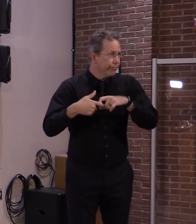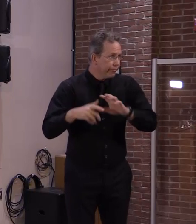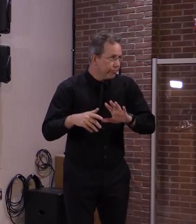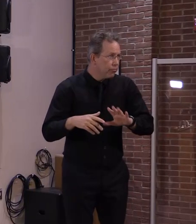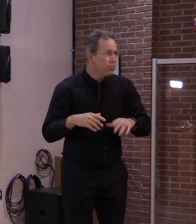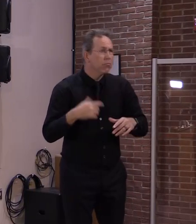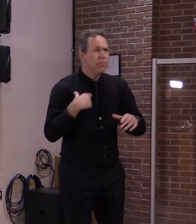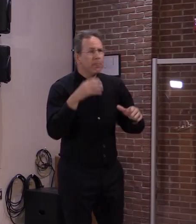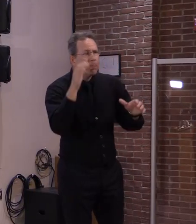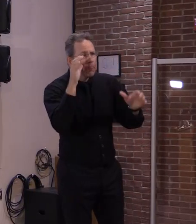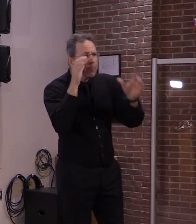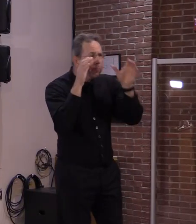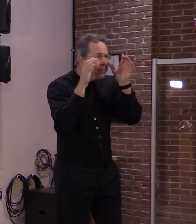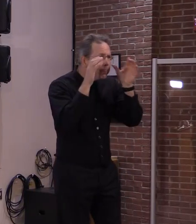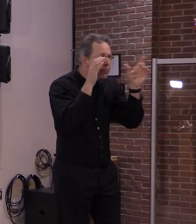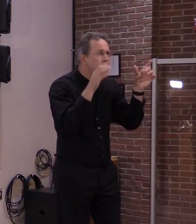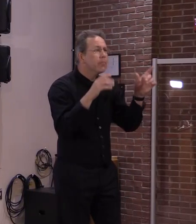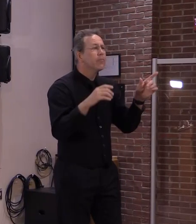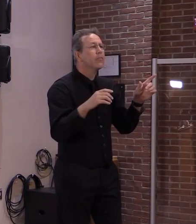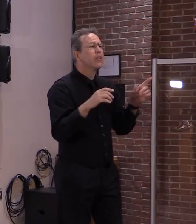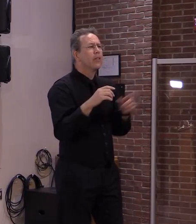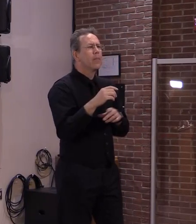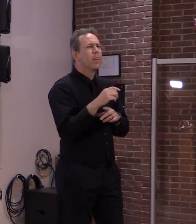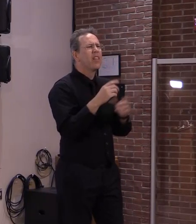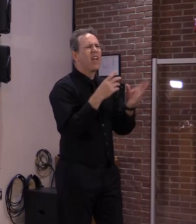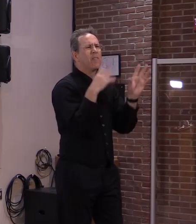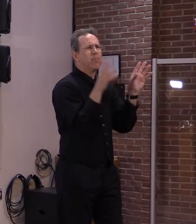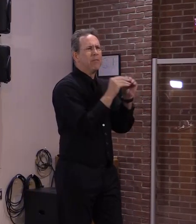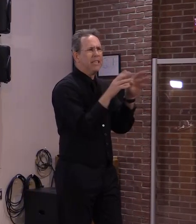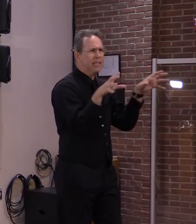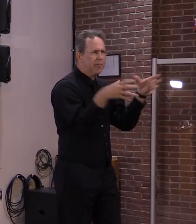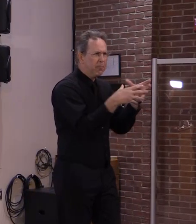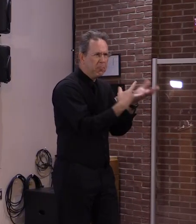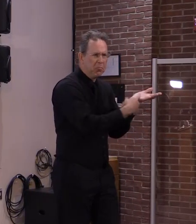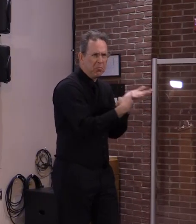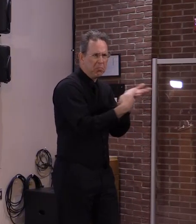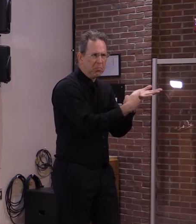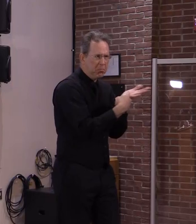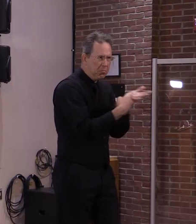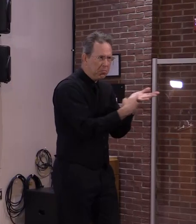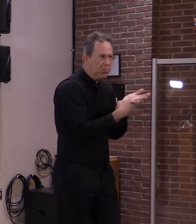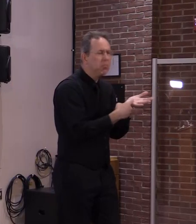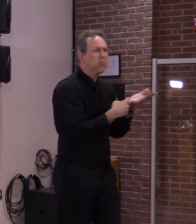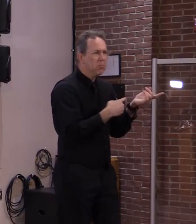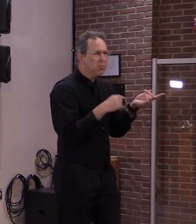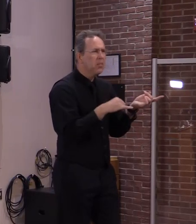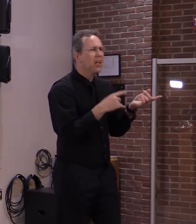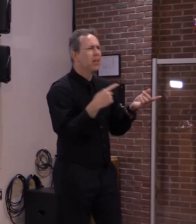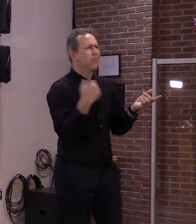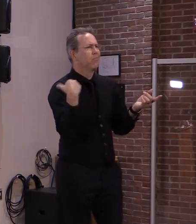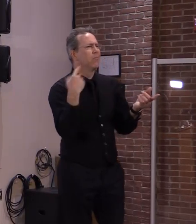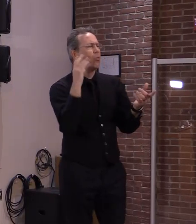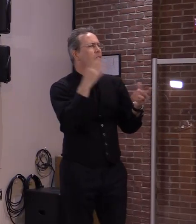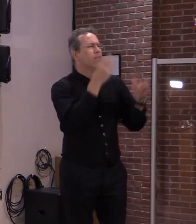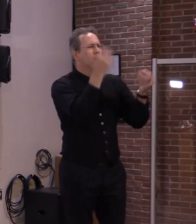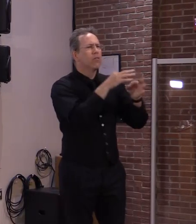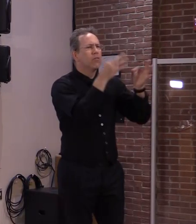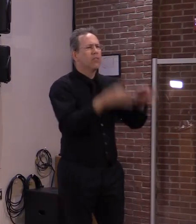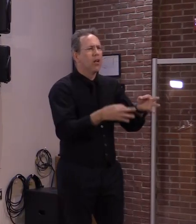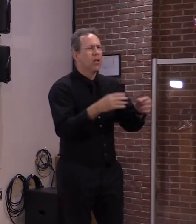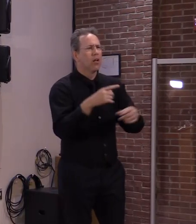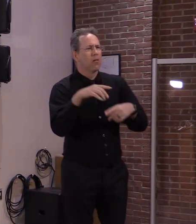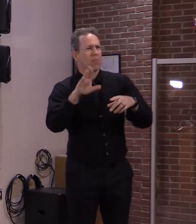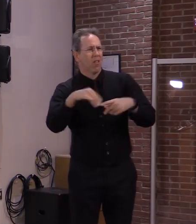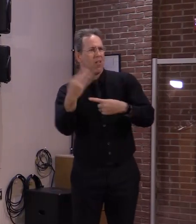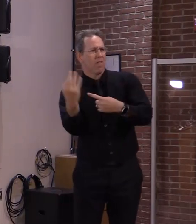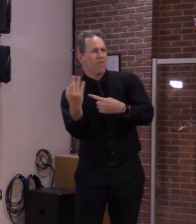meeting is scheduled for Friday, and they're hoping to have a decision on Johnson & Johnson with some restrictions of some